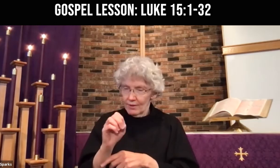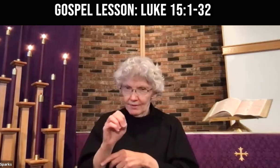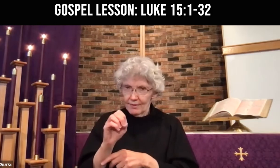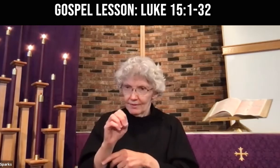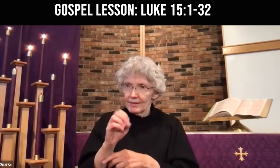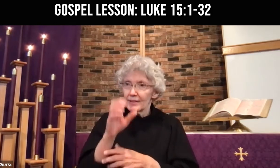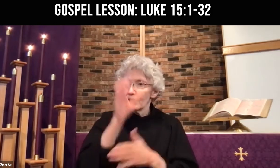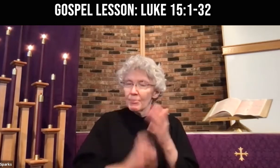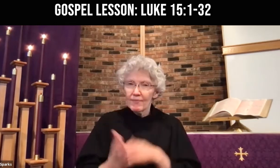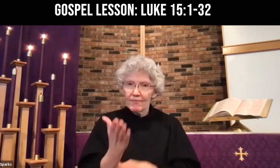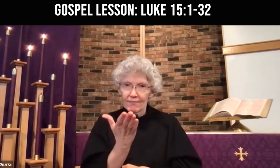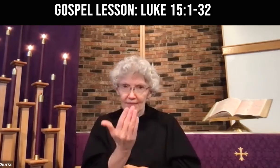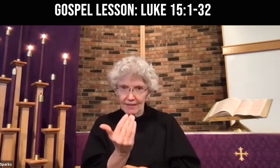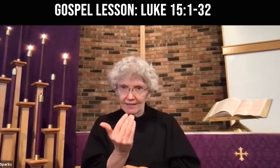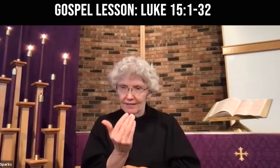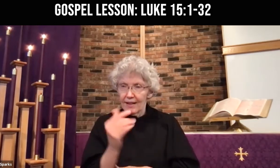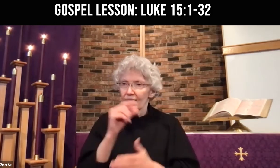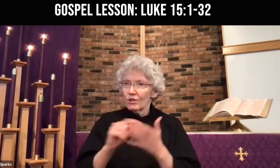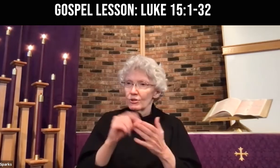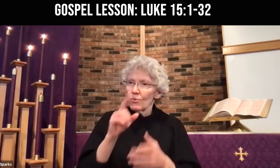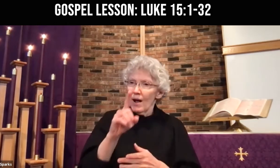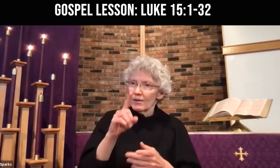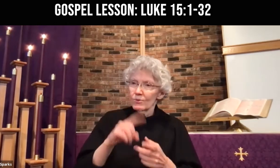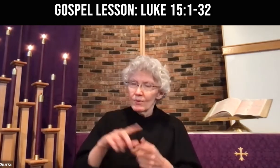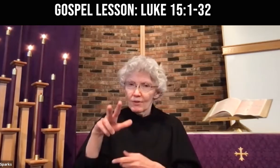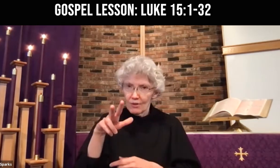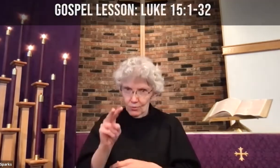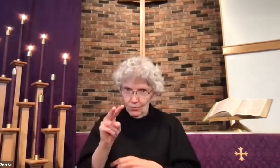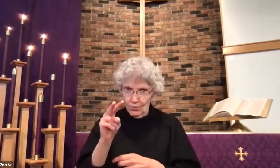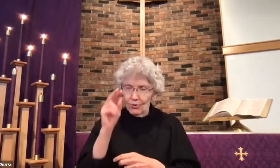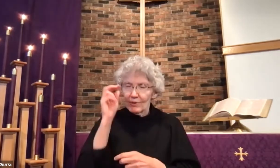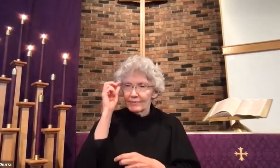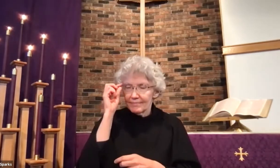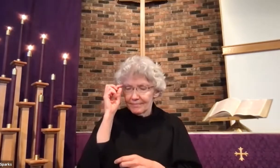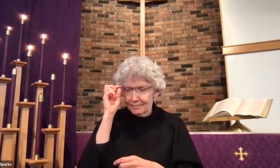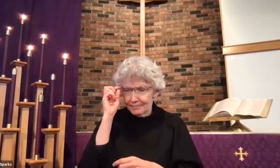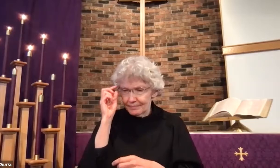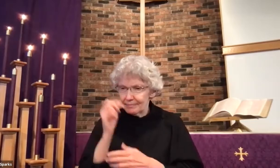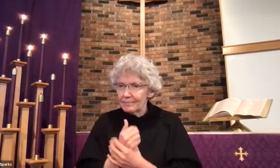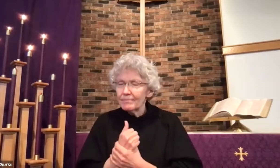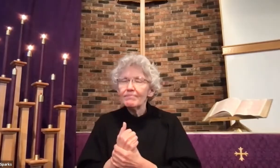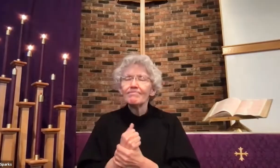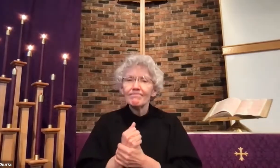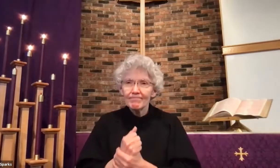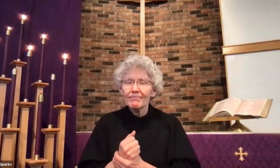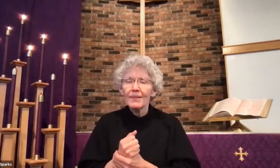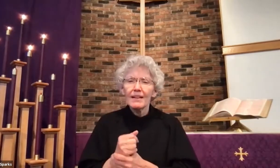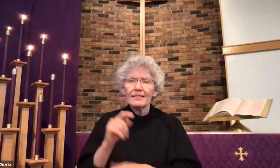And now a reading from the Gospel of Luke, chapter 15, verses 1 through 32.